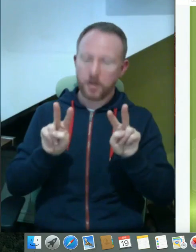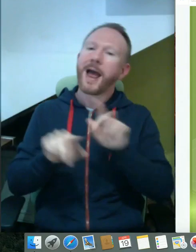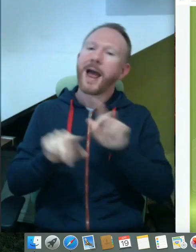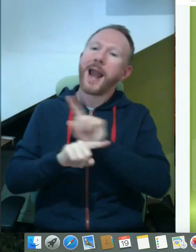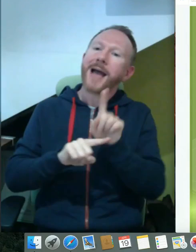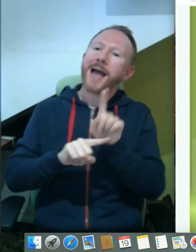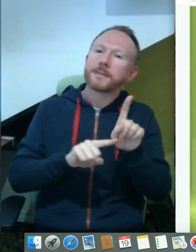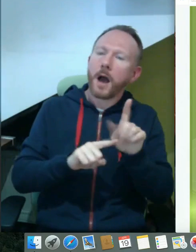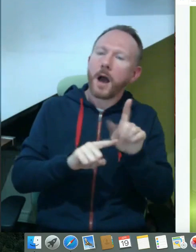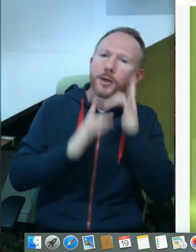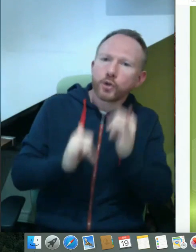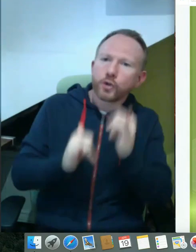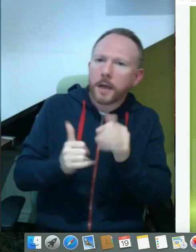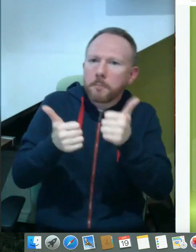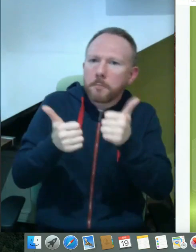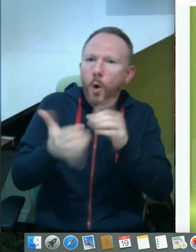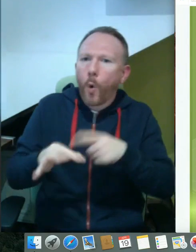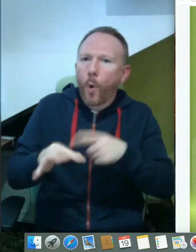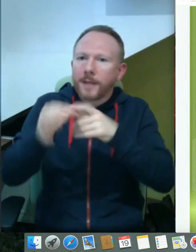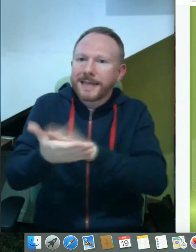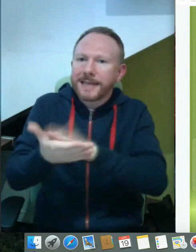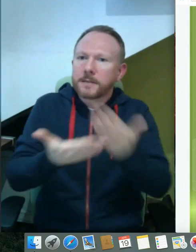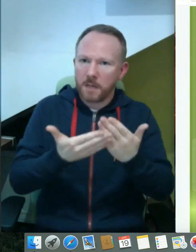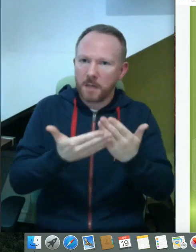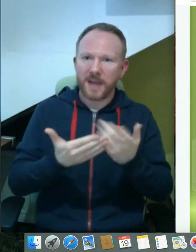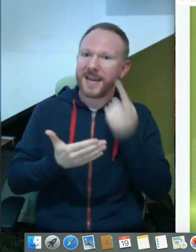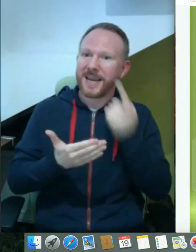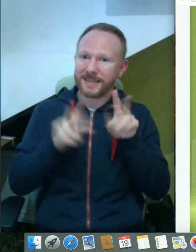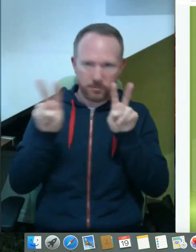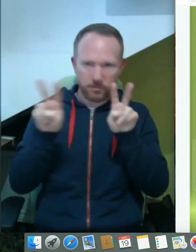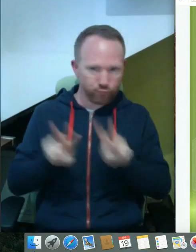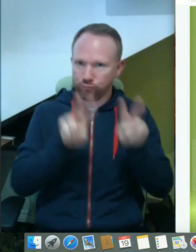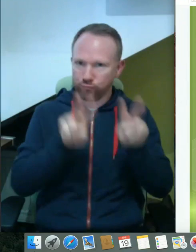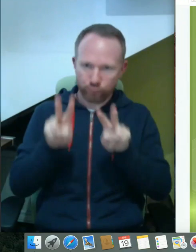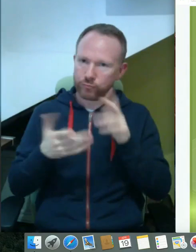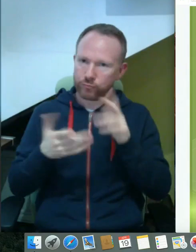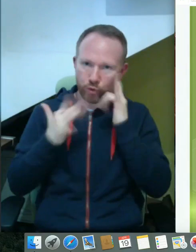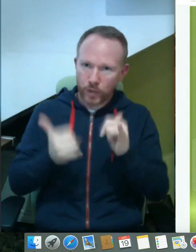conducted quite successfully after the event.